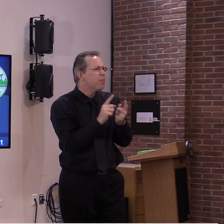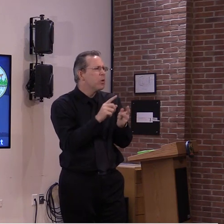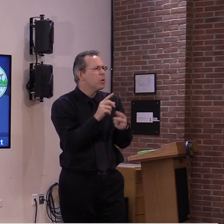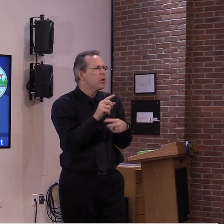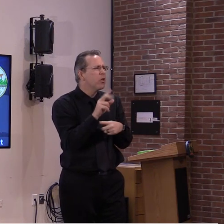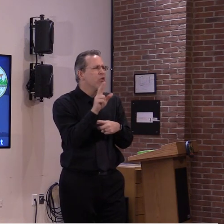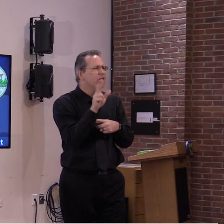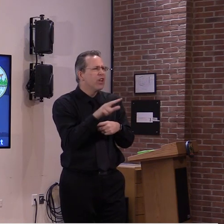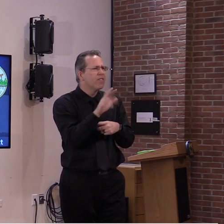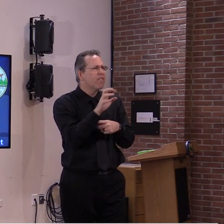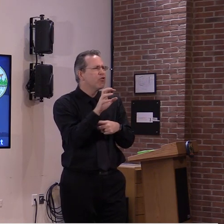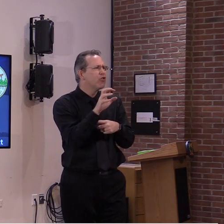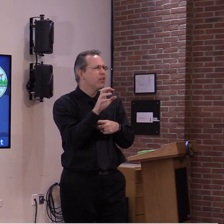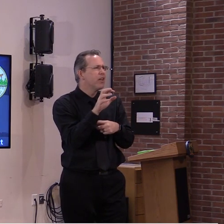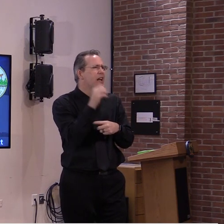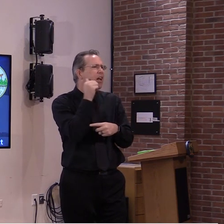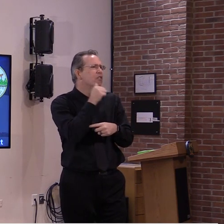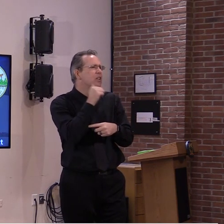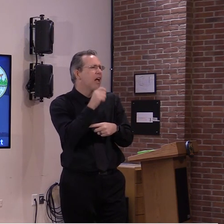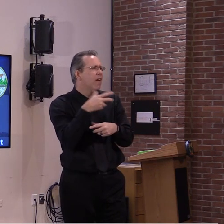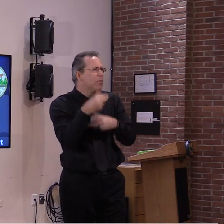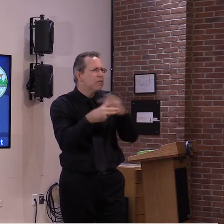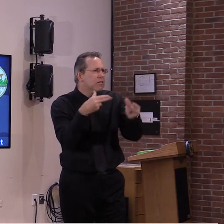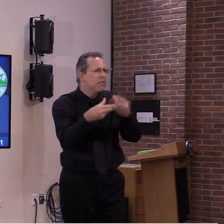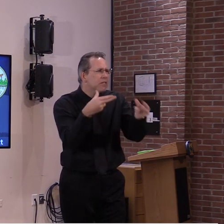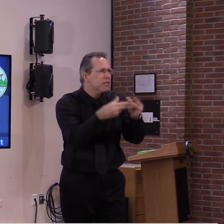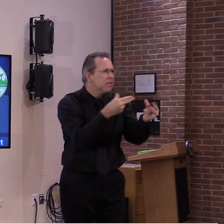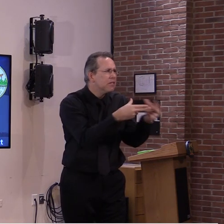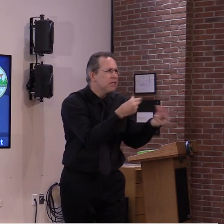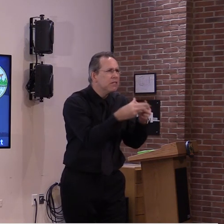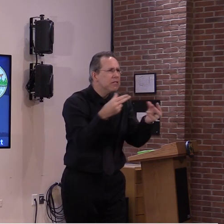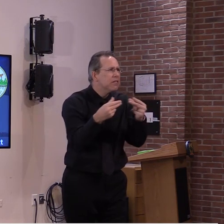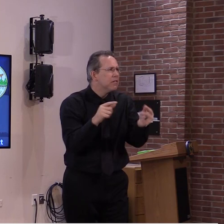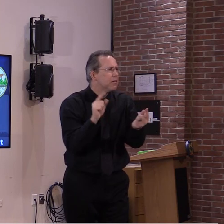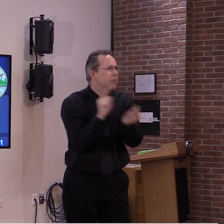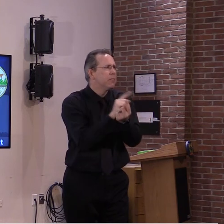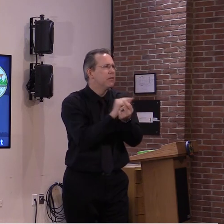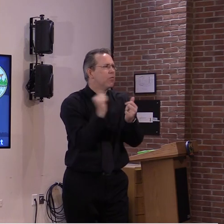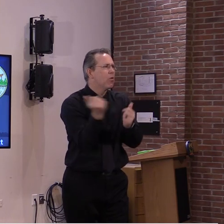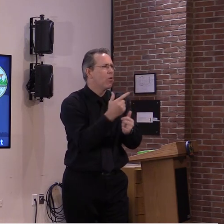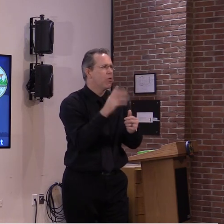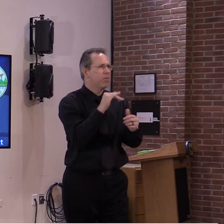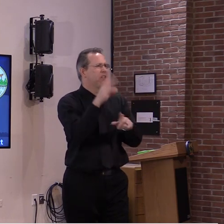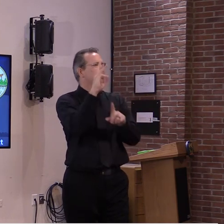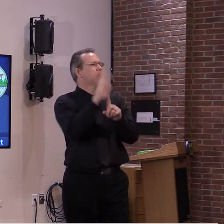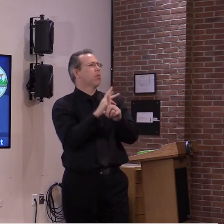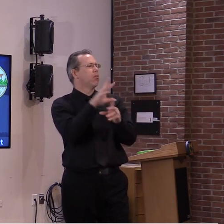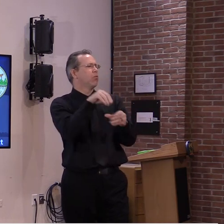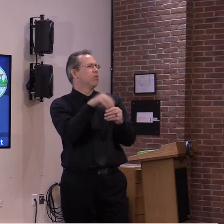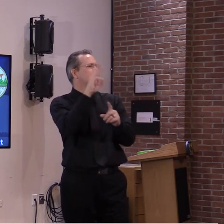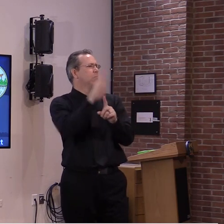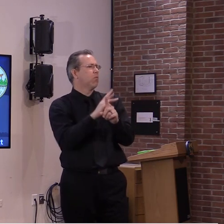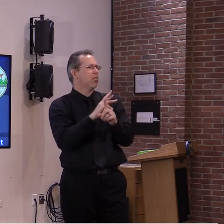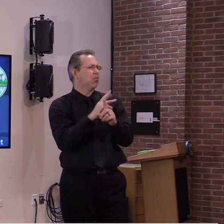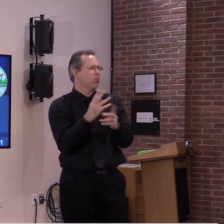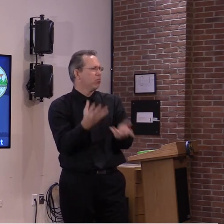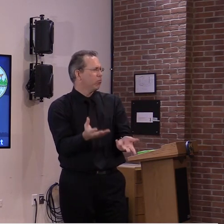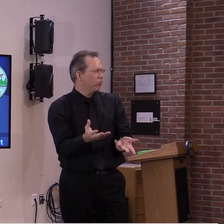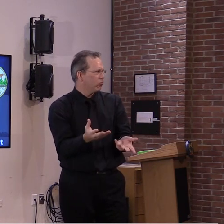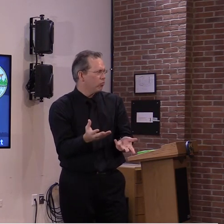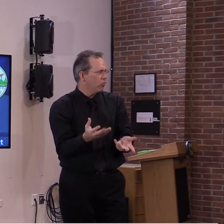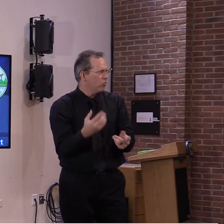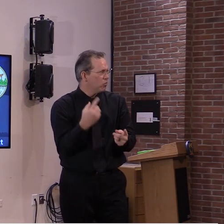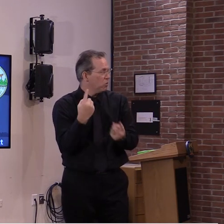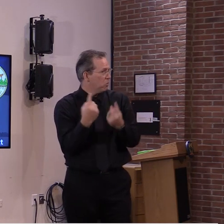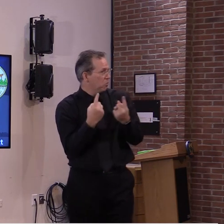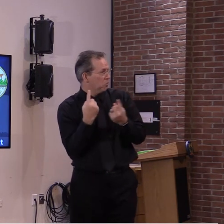vaccinate everybody, and how quickly we can end this is a bit of a moving target. But what do you